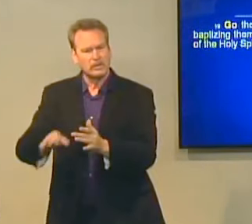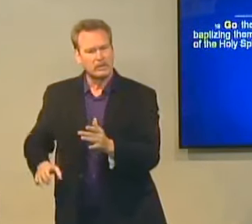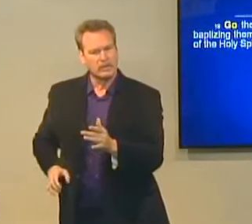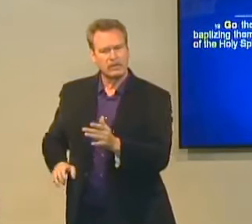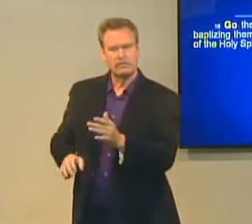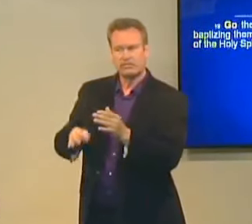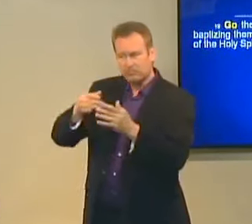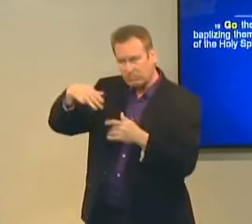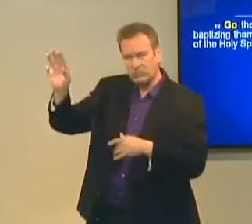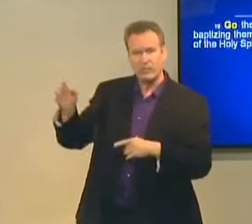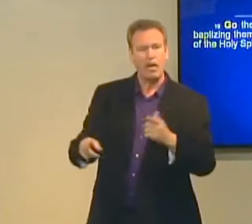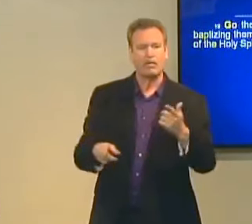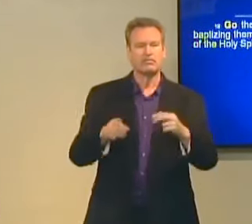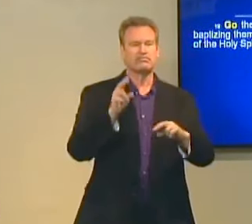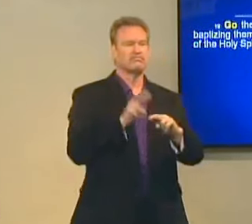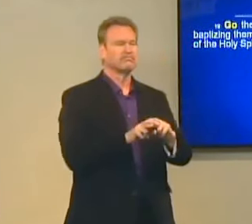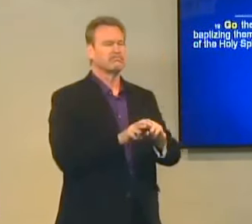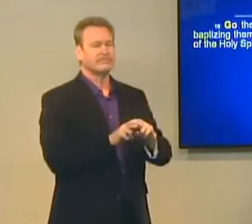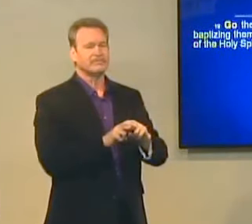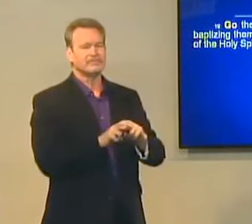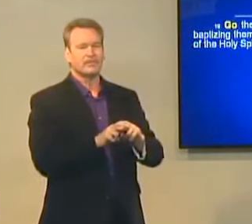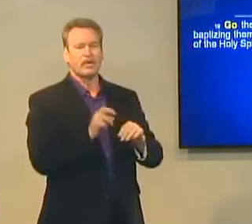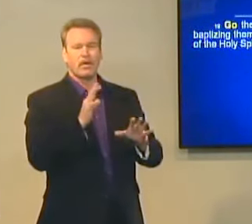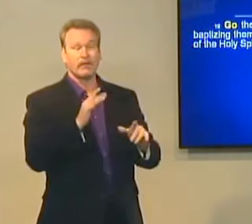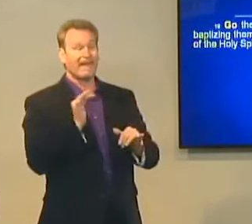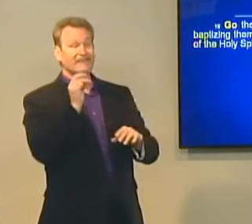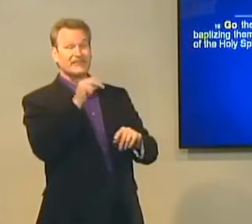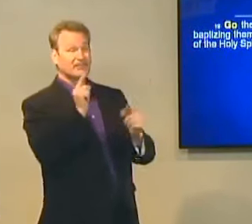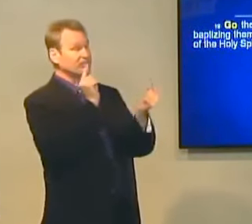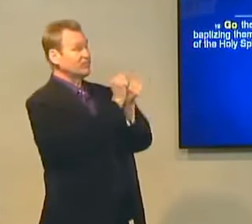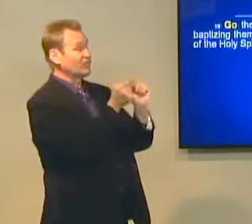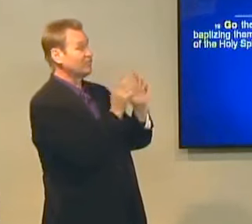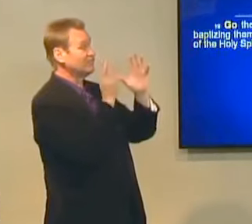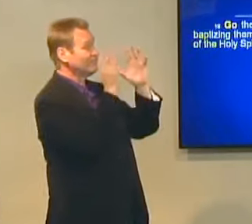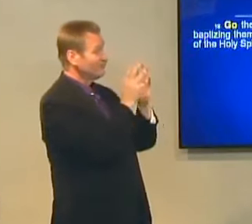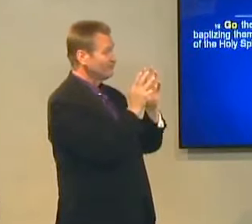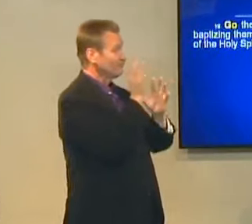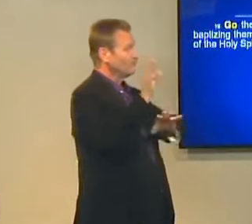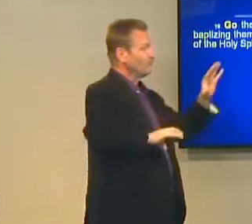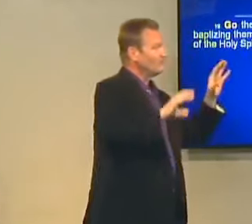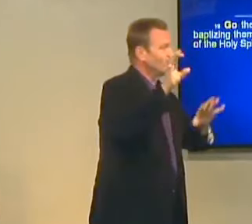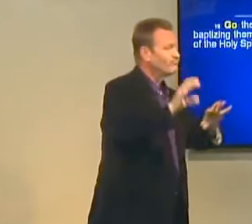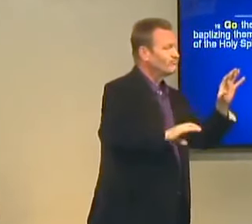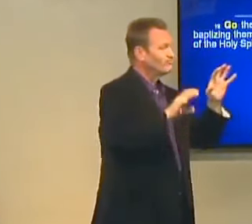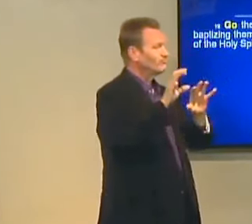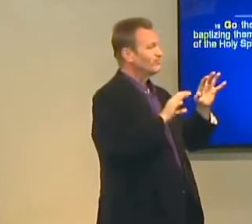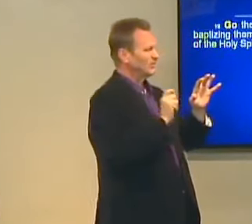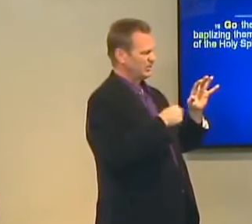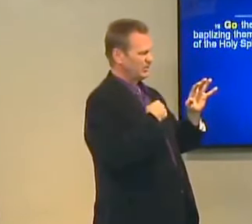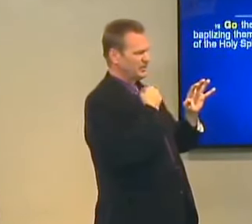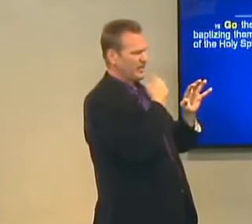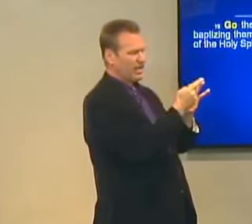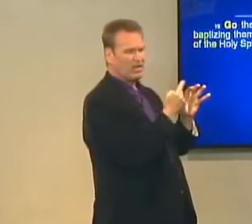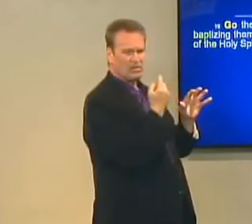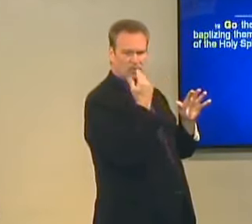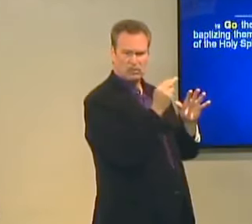share the good news of Jesus Christ tell this idea of being passive even perhaps you meet a friend and you are chatting with them